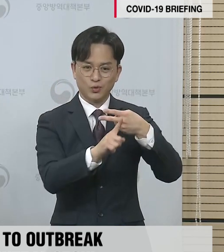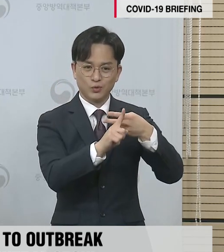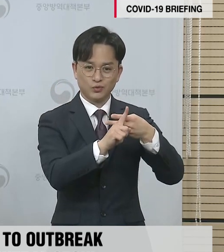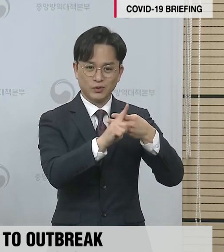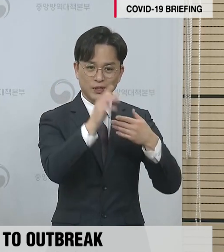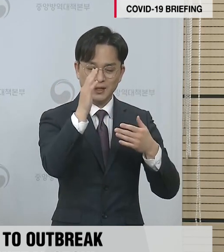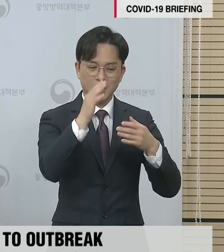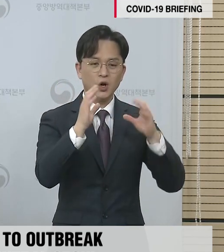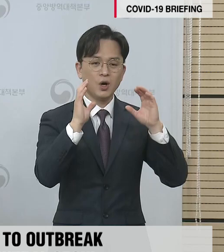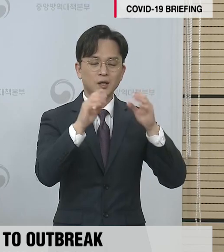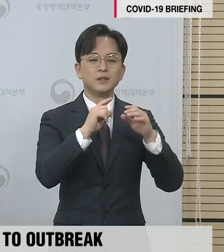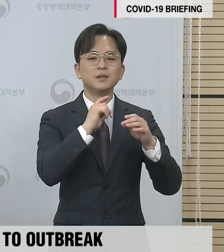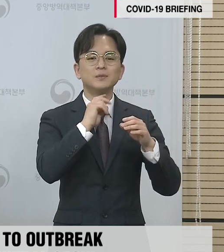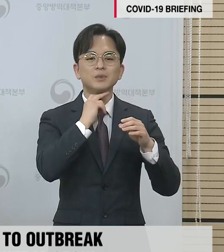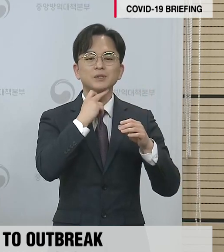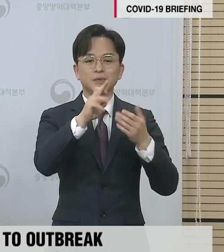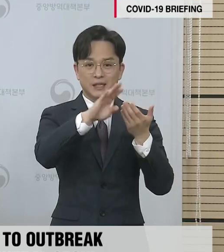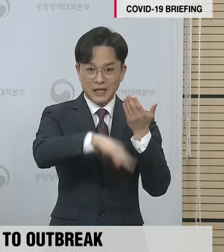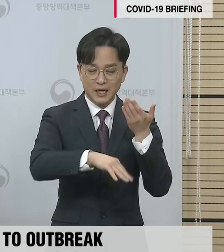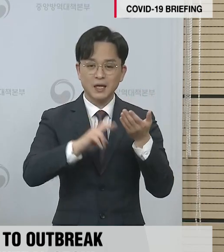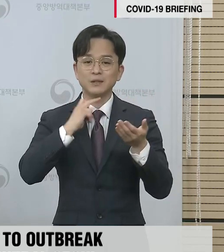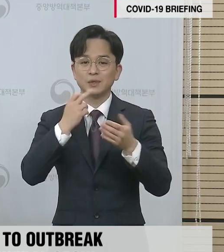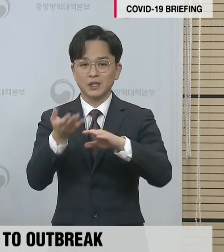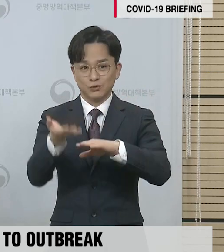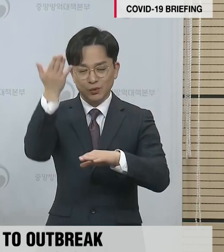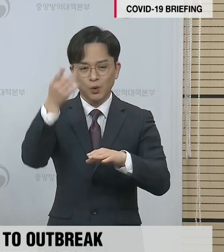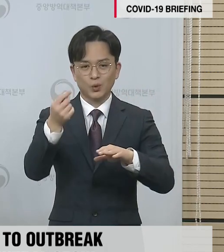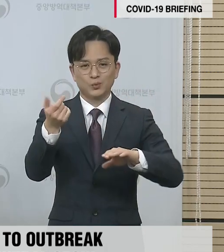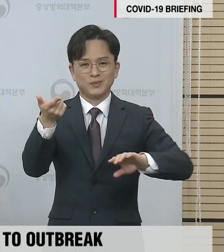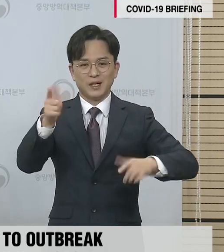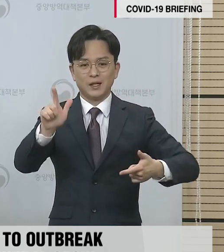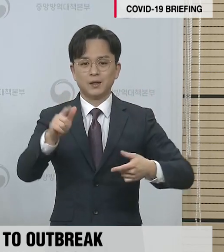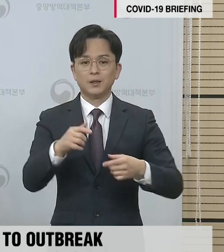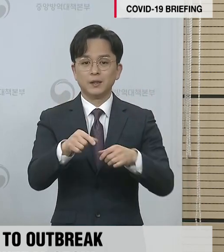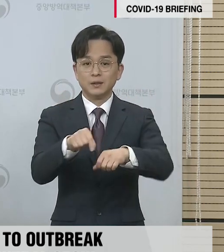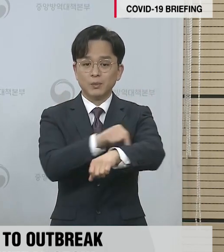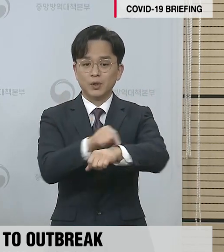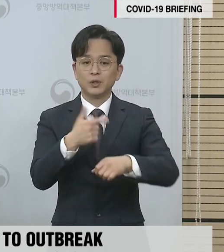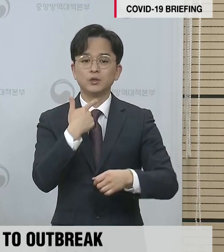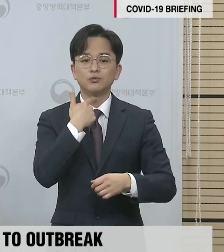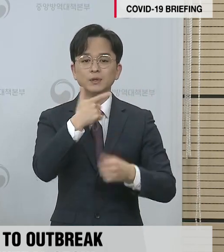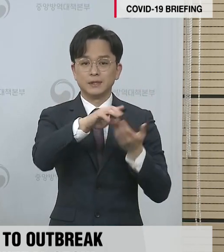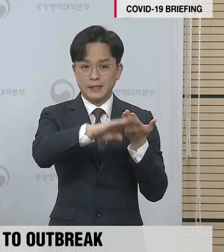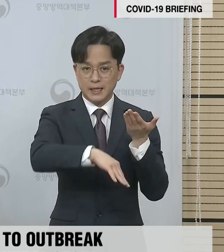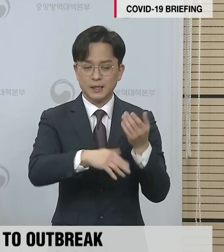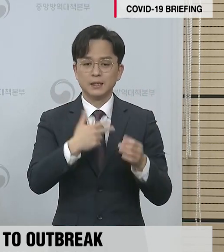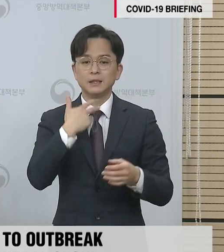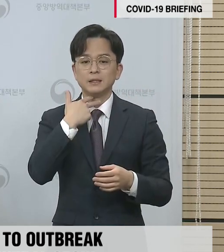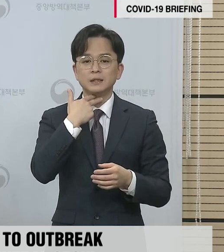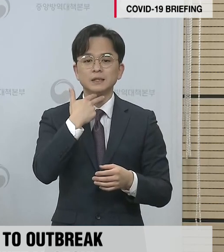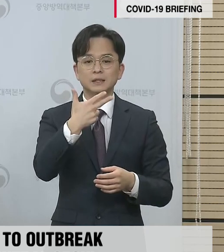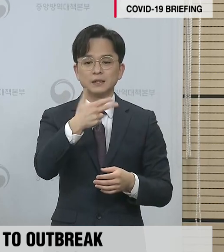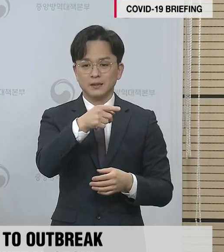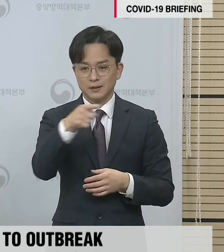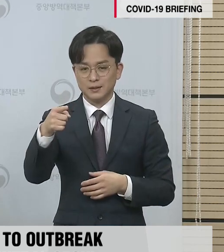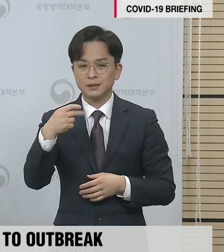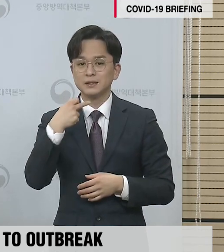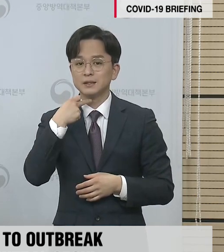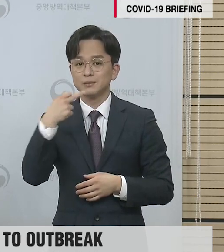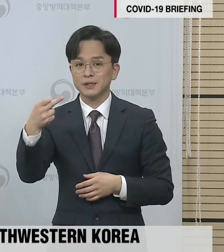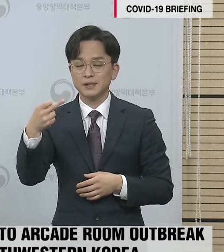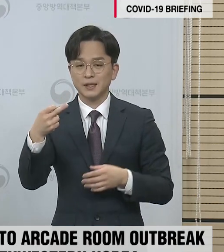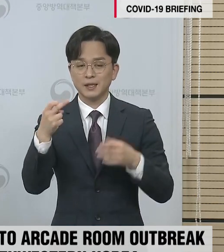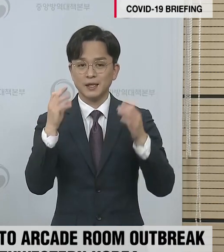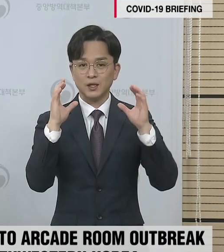also see that this is the trend that we are monitoring right now, and especially those under the age of 6,